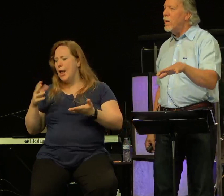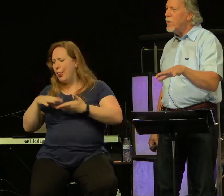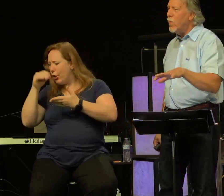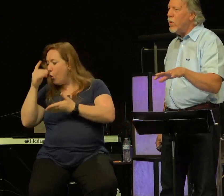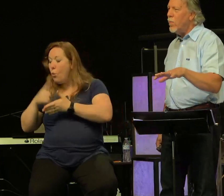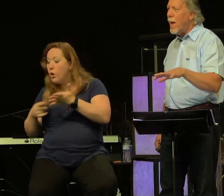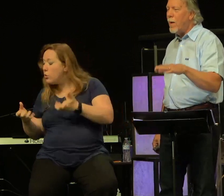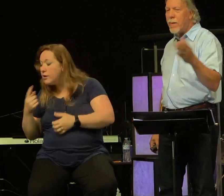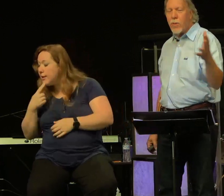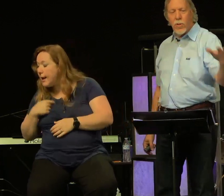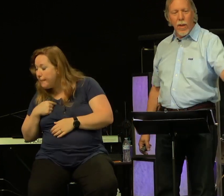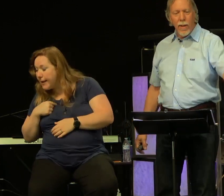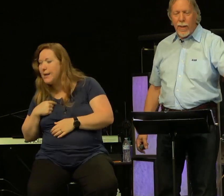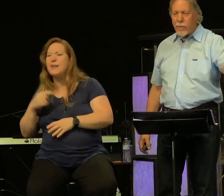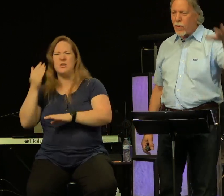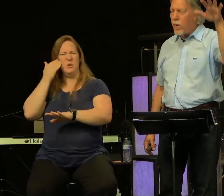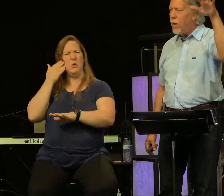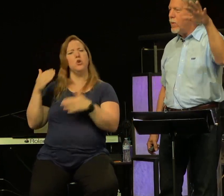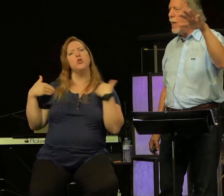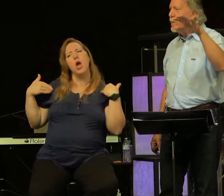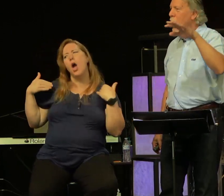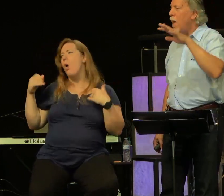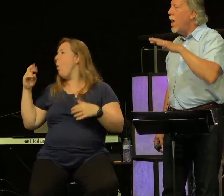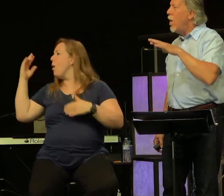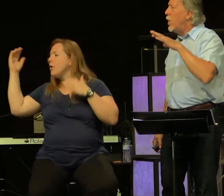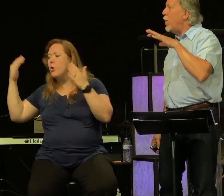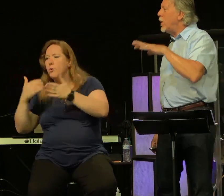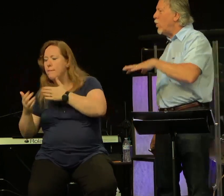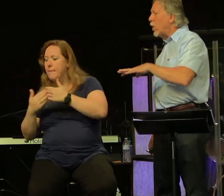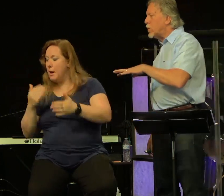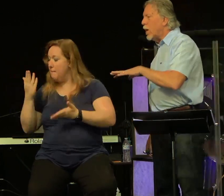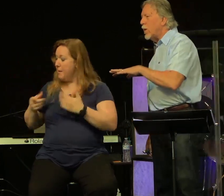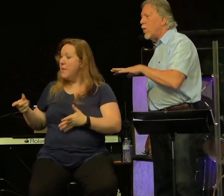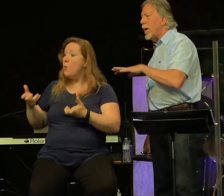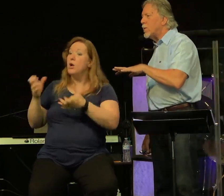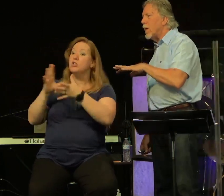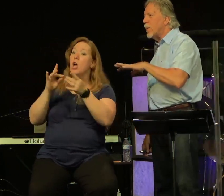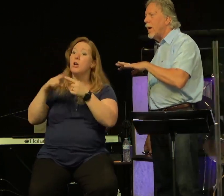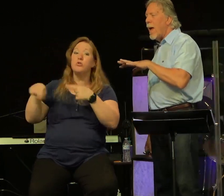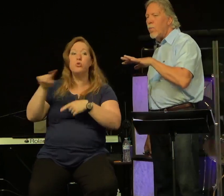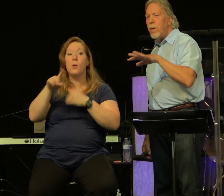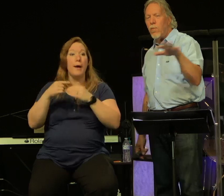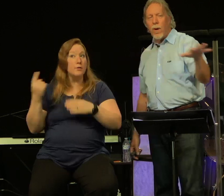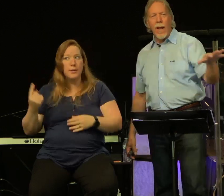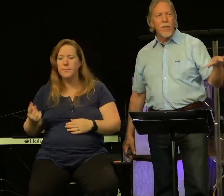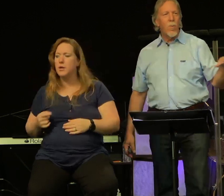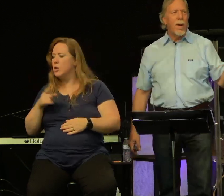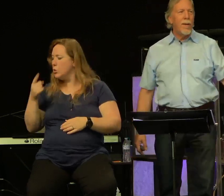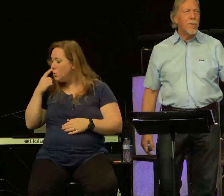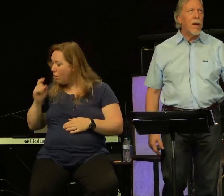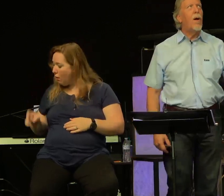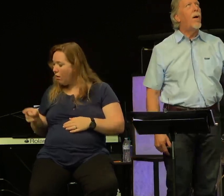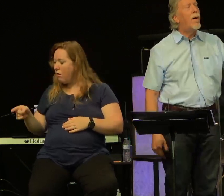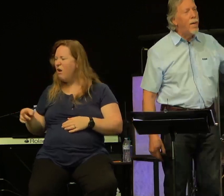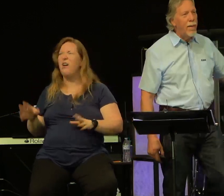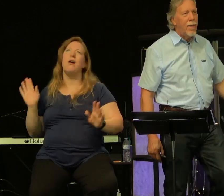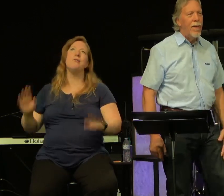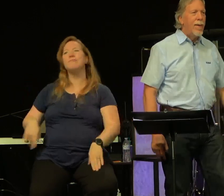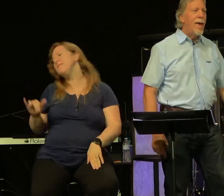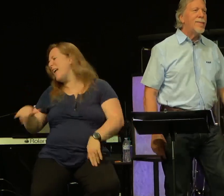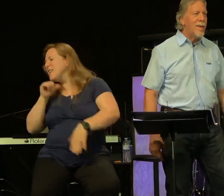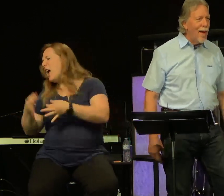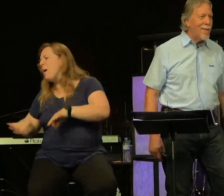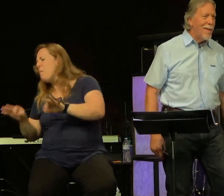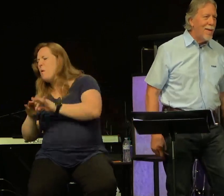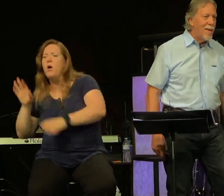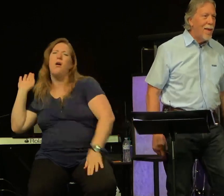they want to talk to you about, this is young kids or adult kids, maybe they don't want to talk to you about something, and when you realize what it is, you're like, oh,